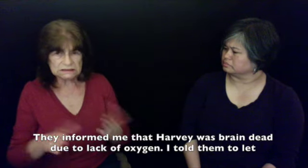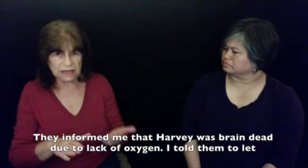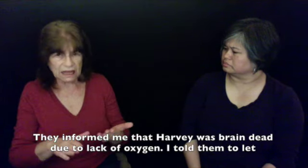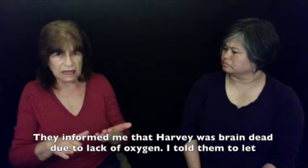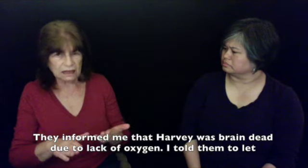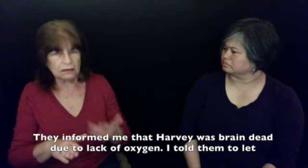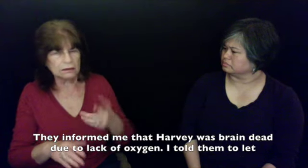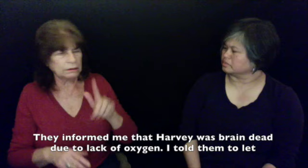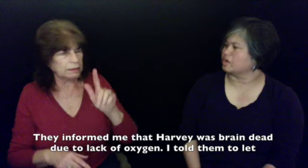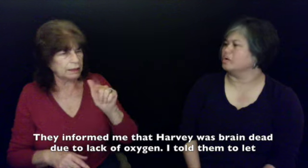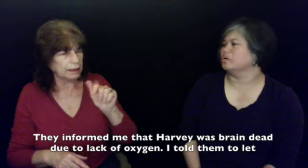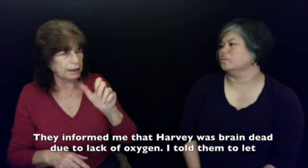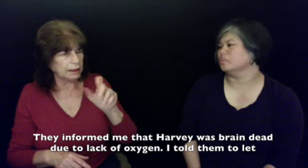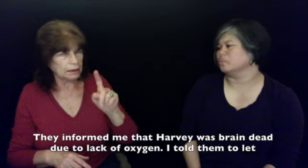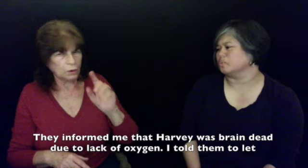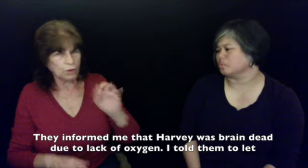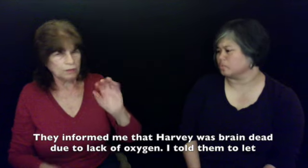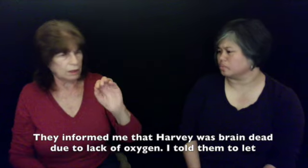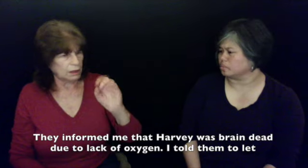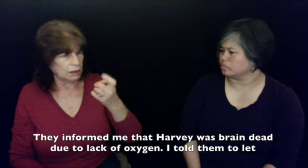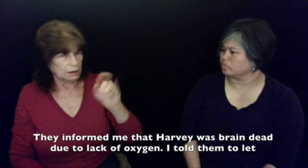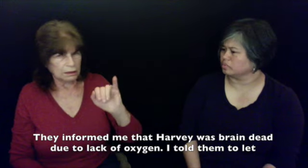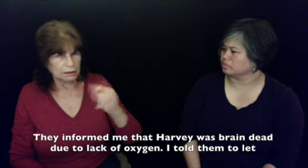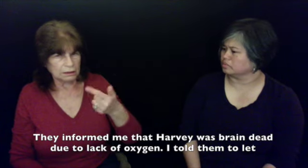was brain dead due to the lack of oxygen.